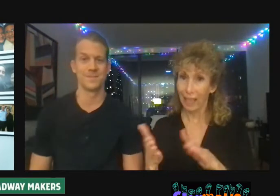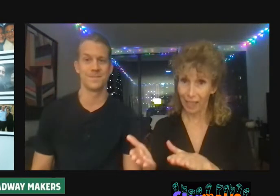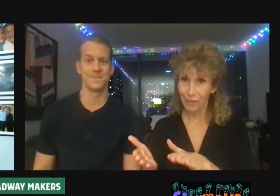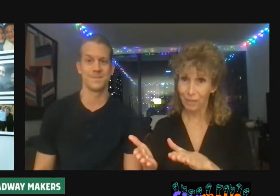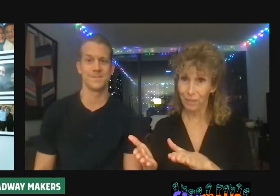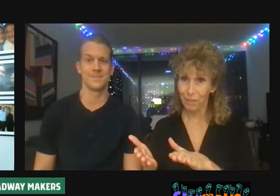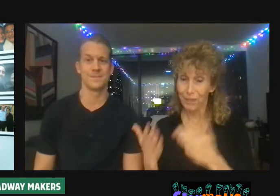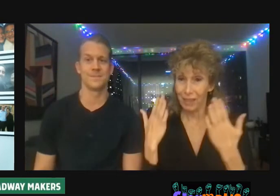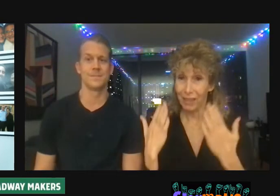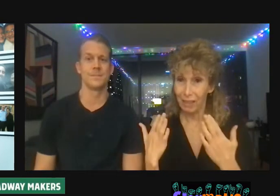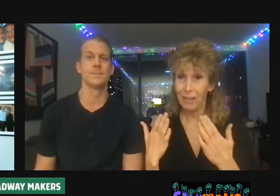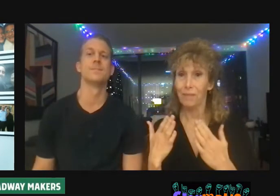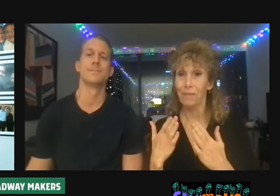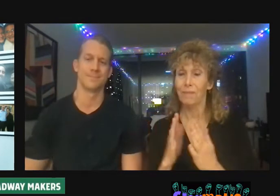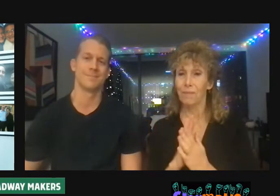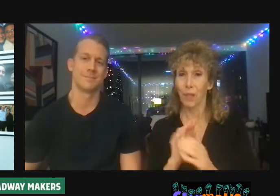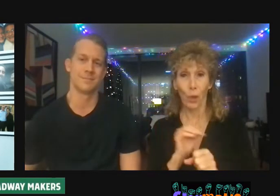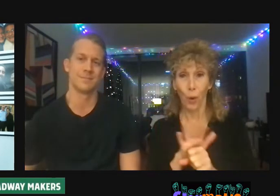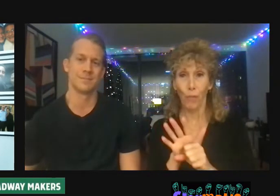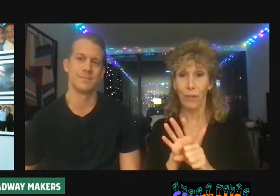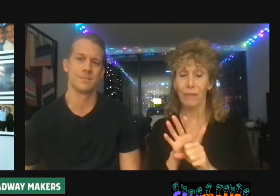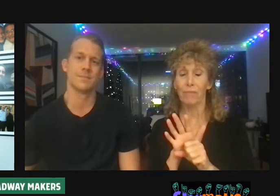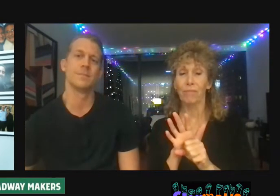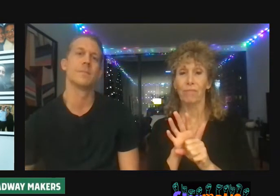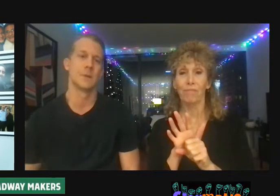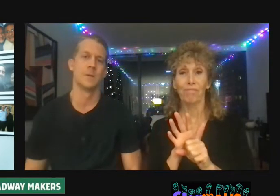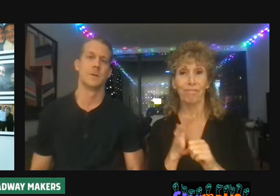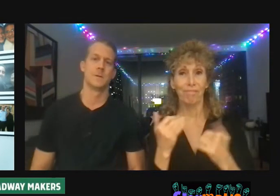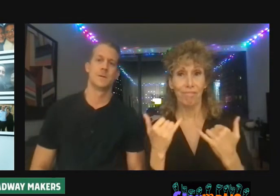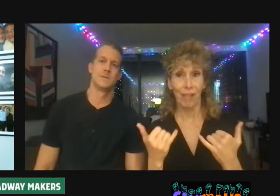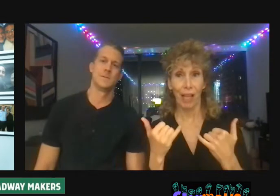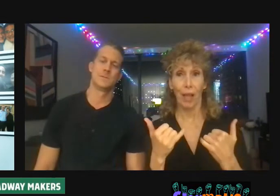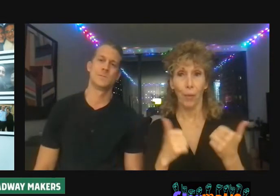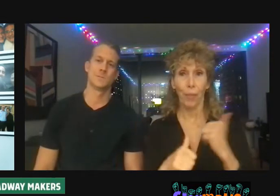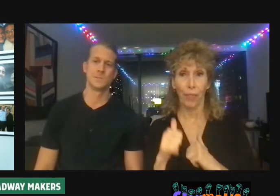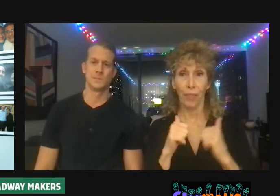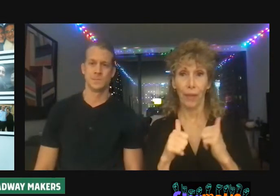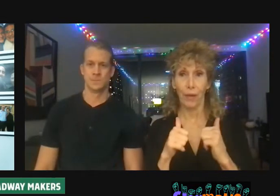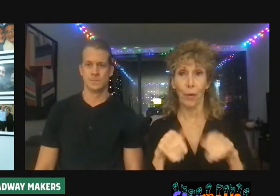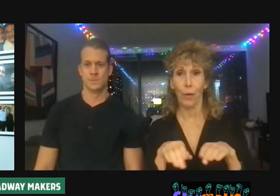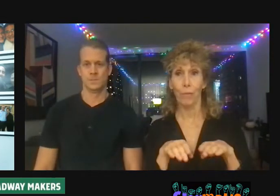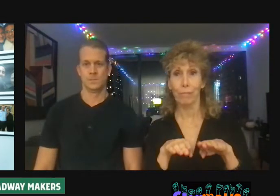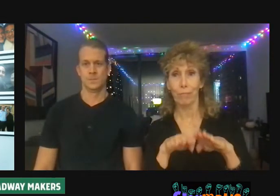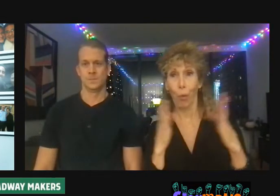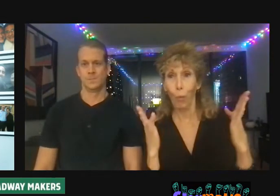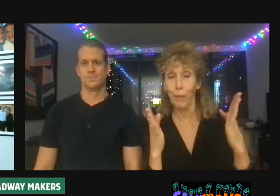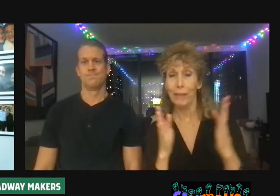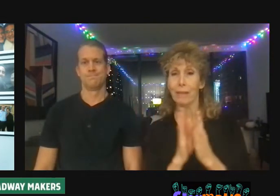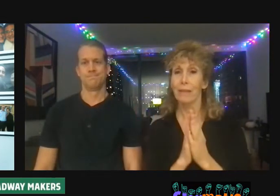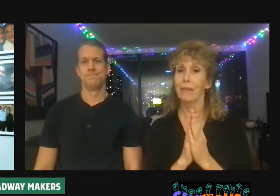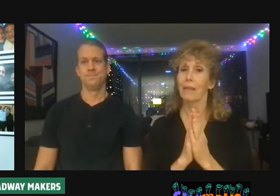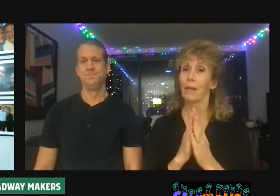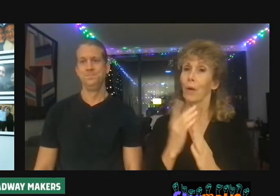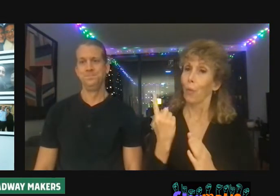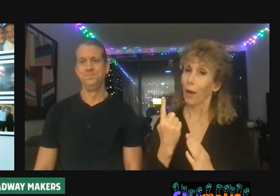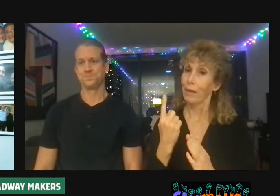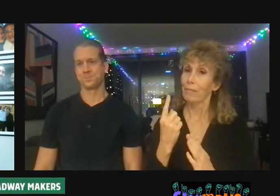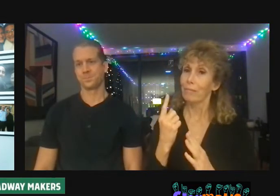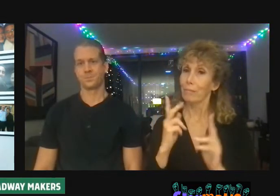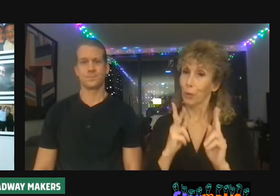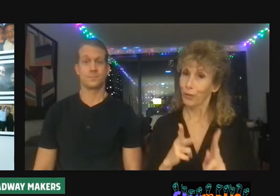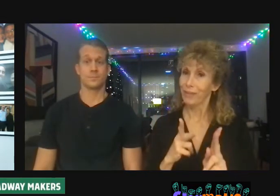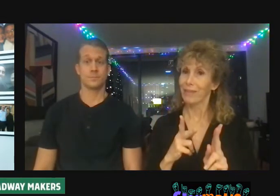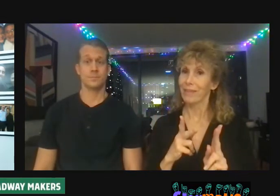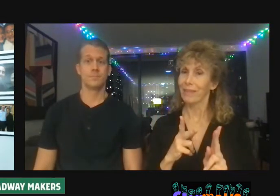since theaters have reopened, and one person that the theater community is mourning the loss of